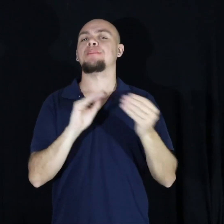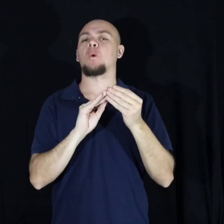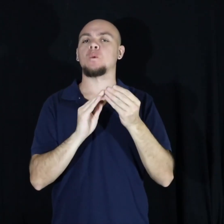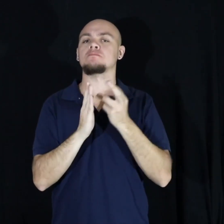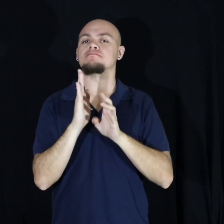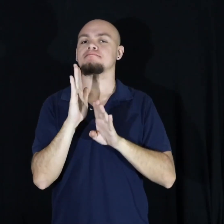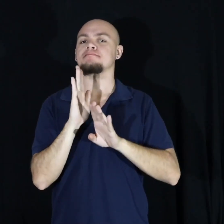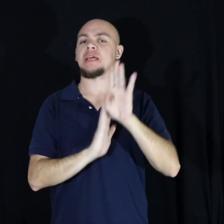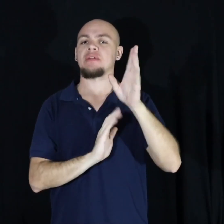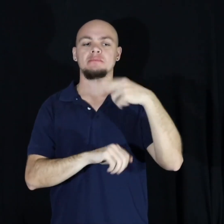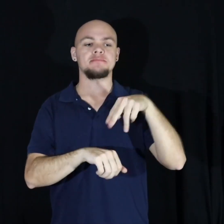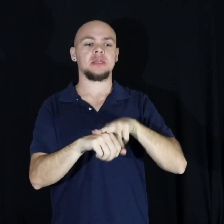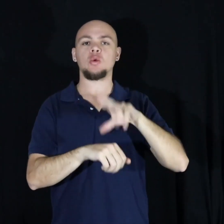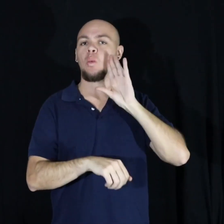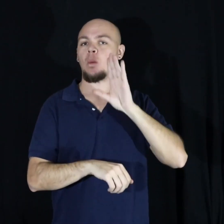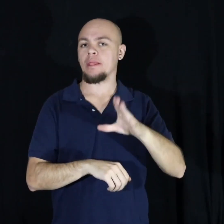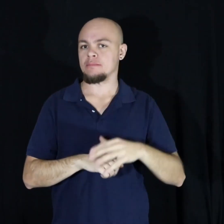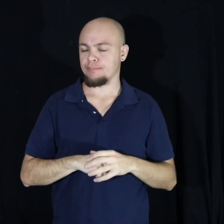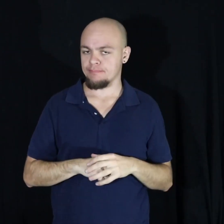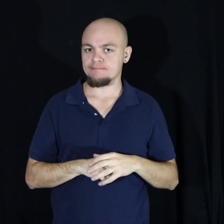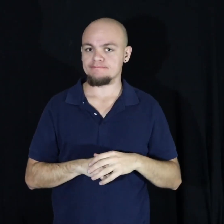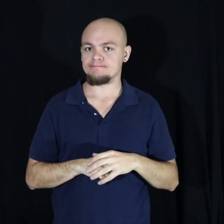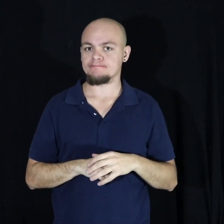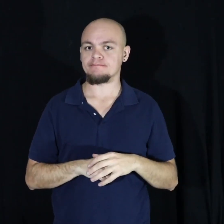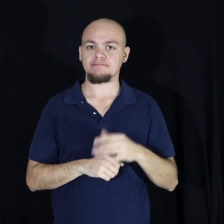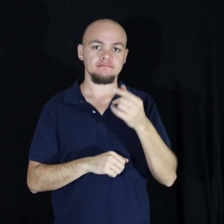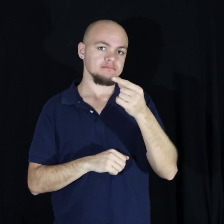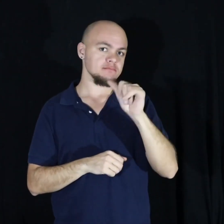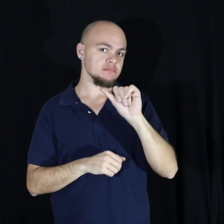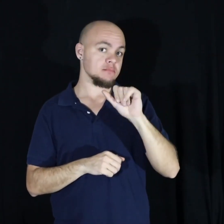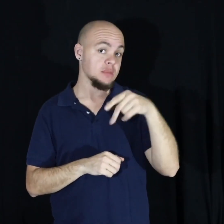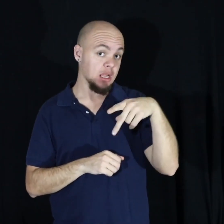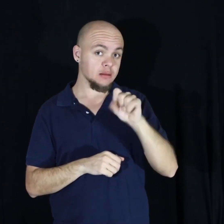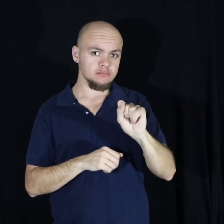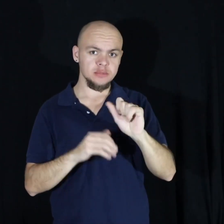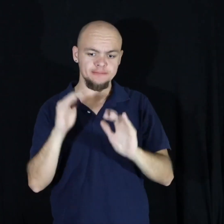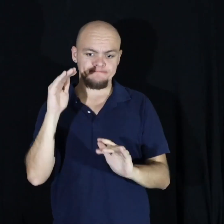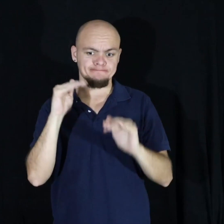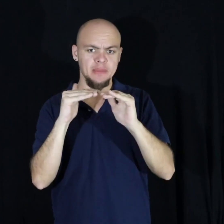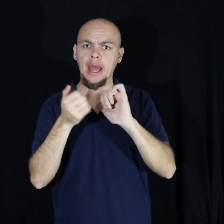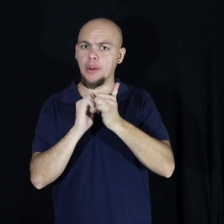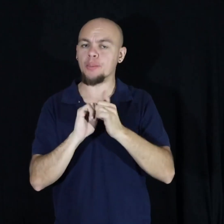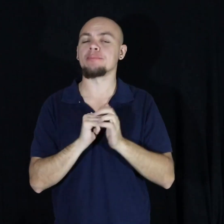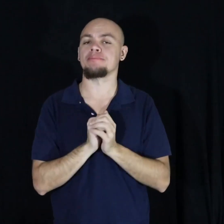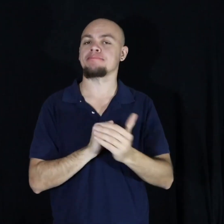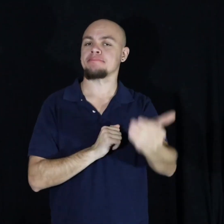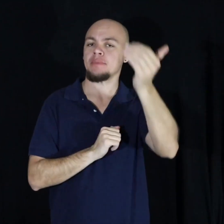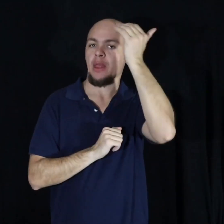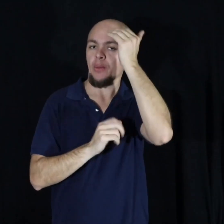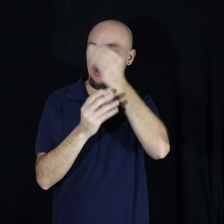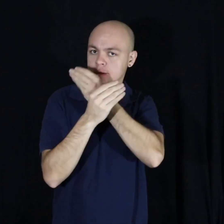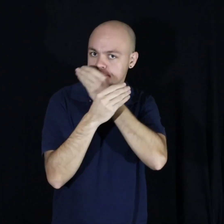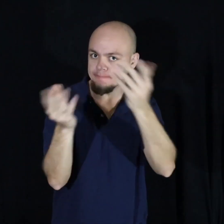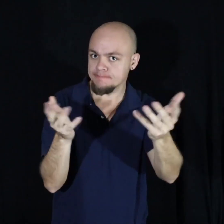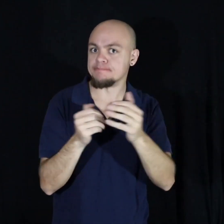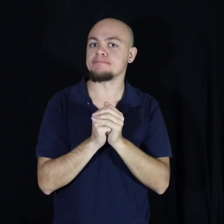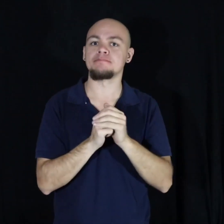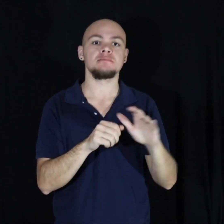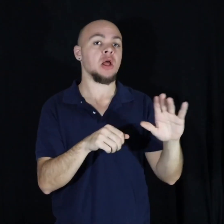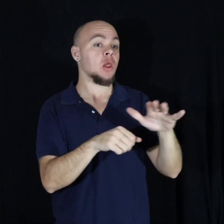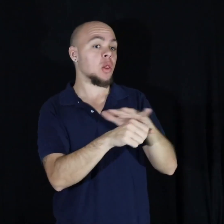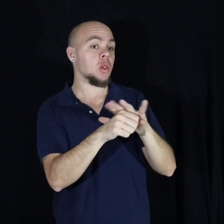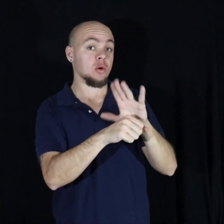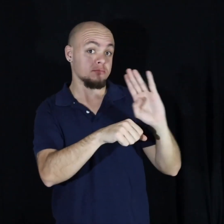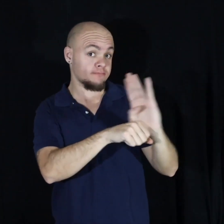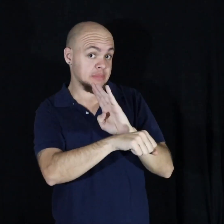nation. There are many ways to close gaps in underdeveloped nations, such as spreading awareness, encouraging local businesses,